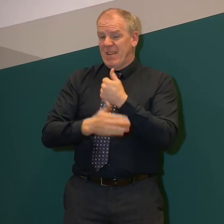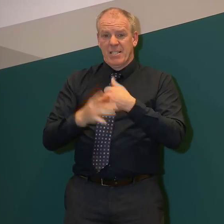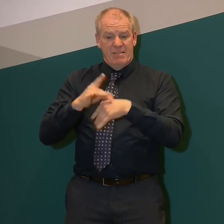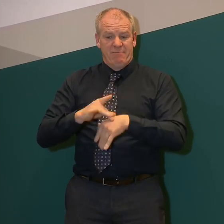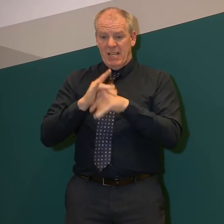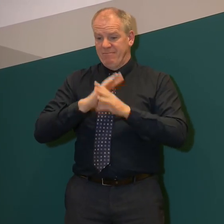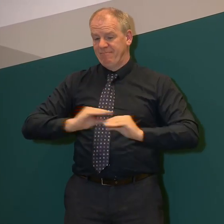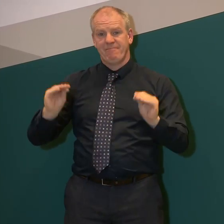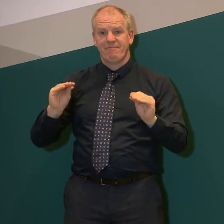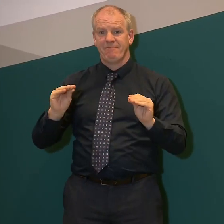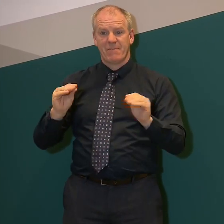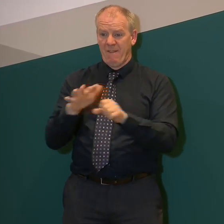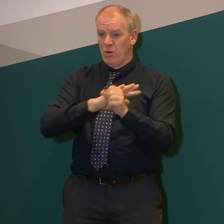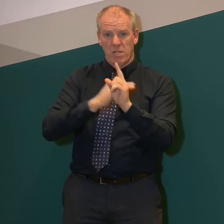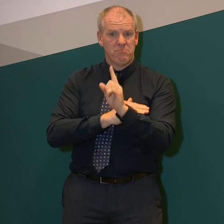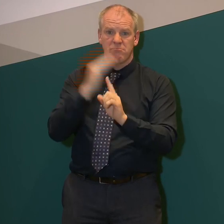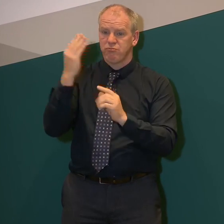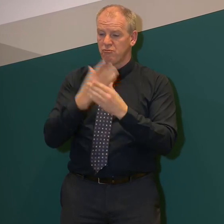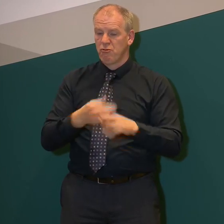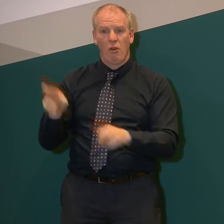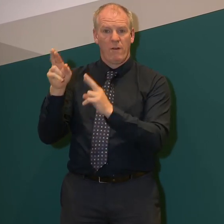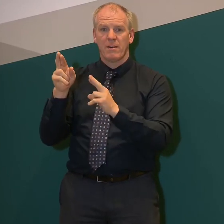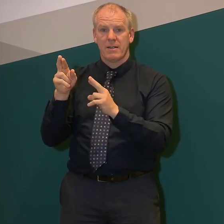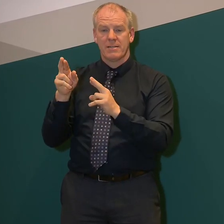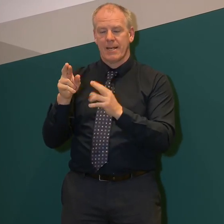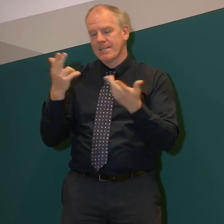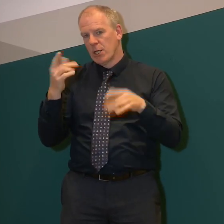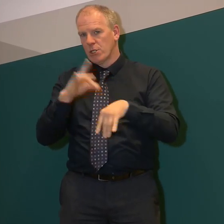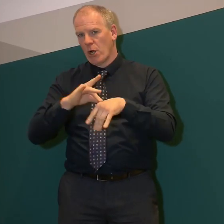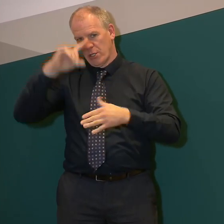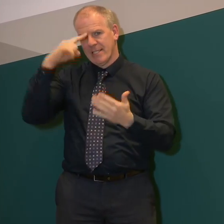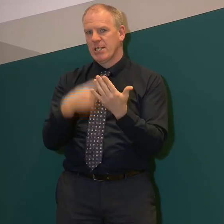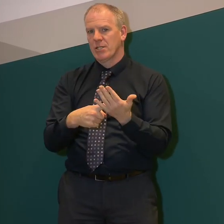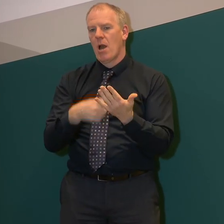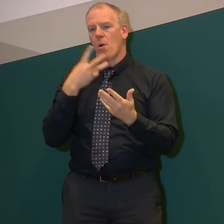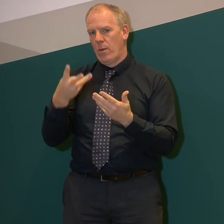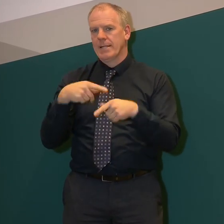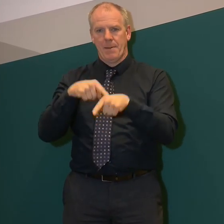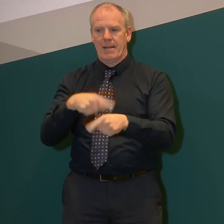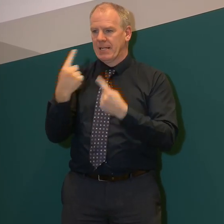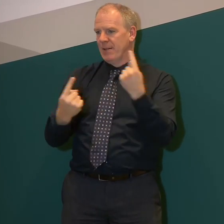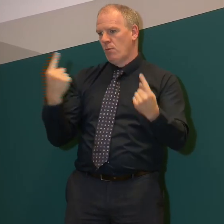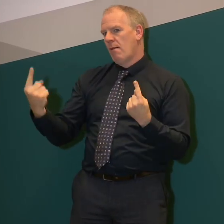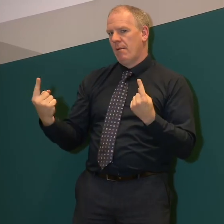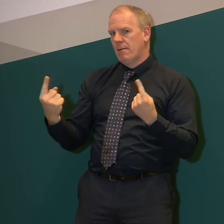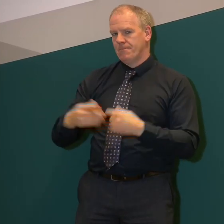been sent home after, if you like, the period of infection. And that's a clinical decision, and that'll vary in different patients.